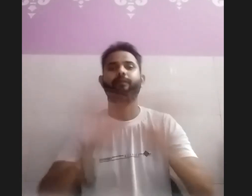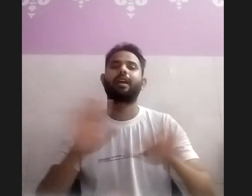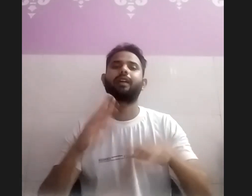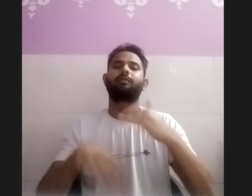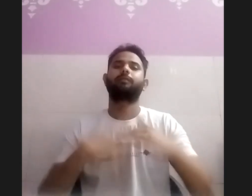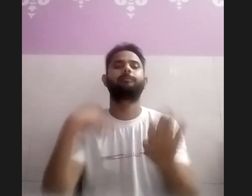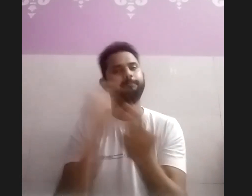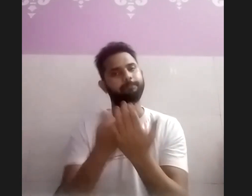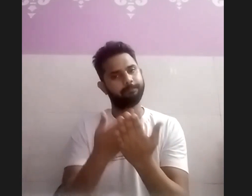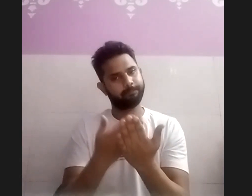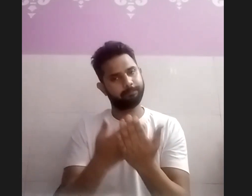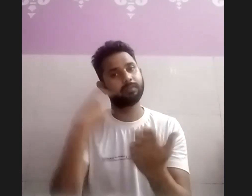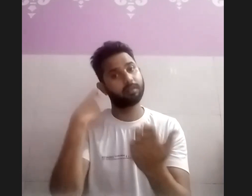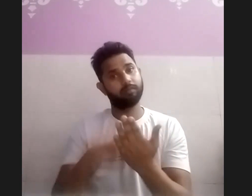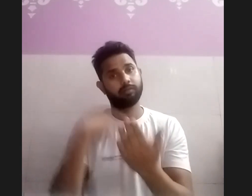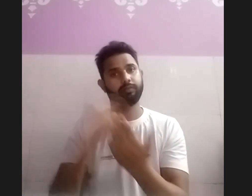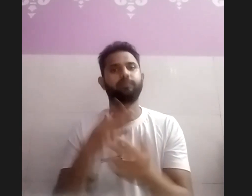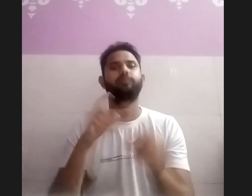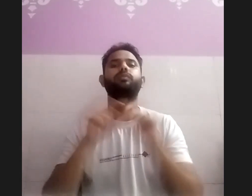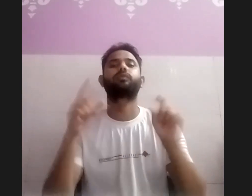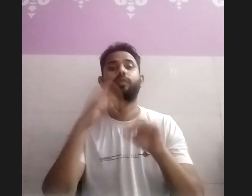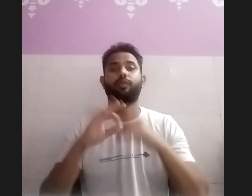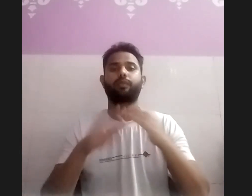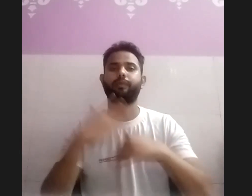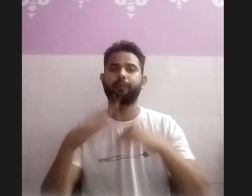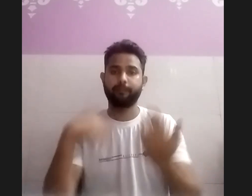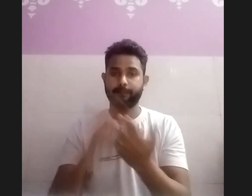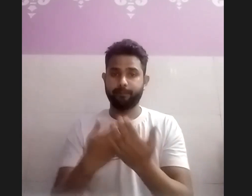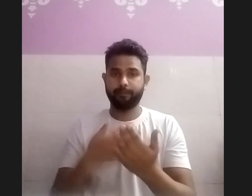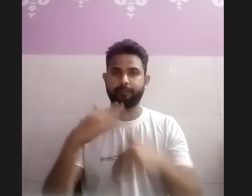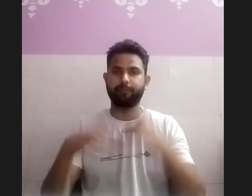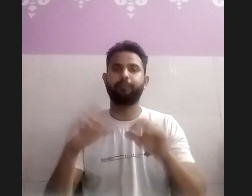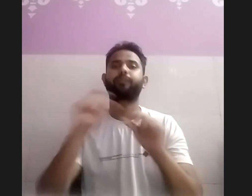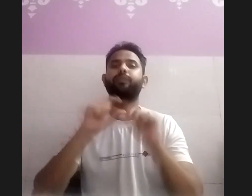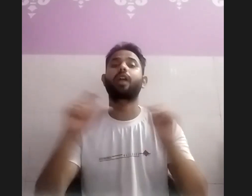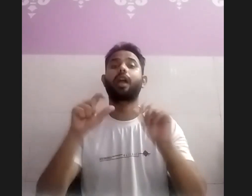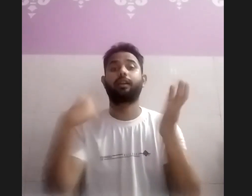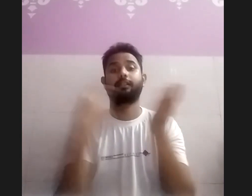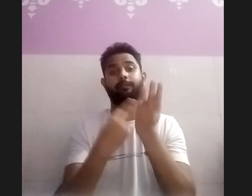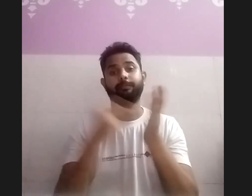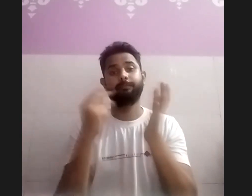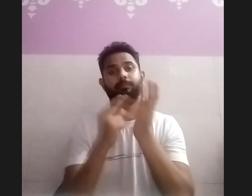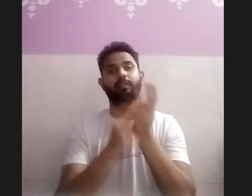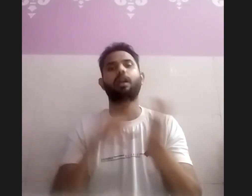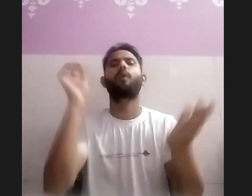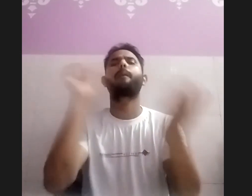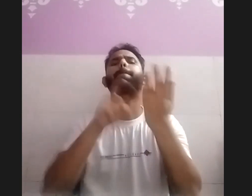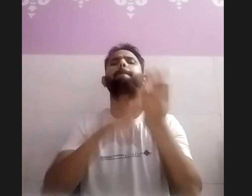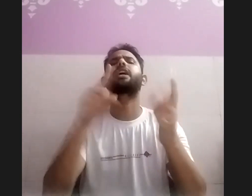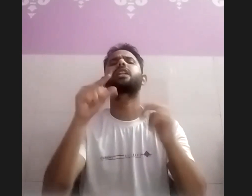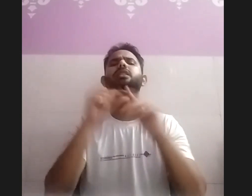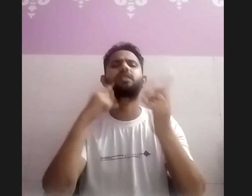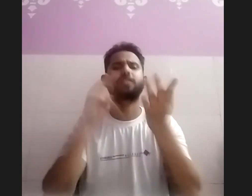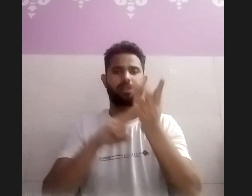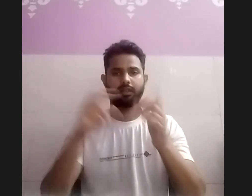registered. Also, while providing the right address by dropping the pin of the Google Map